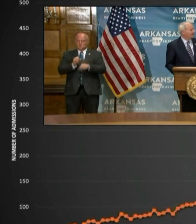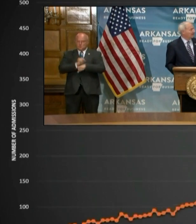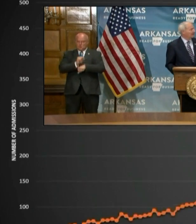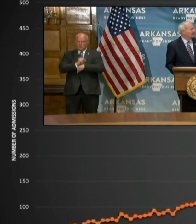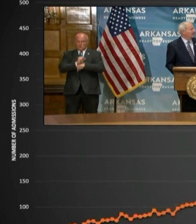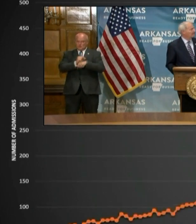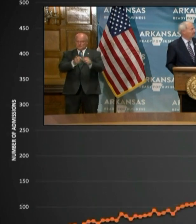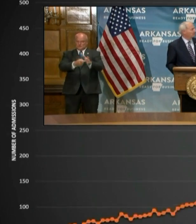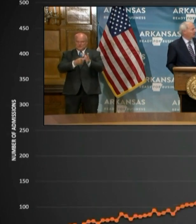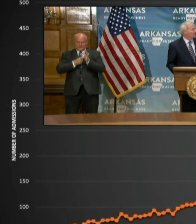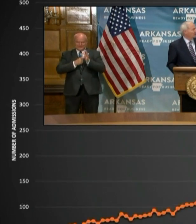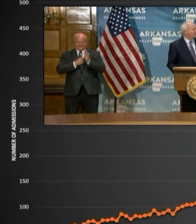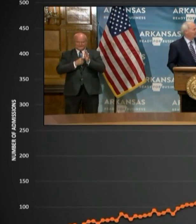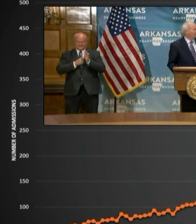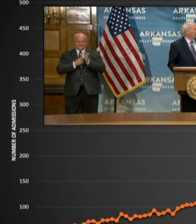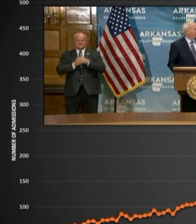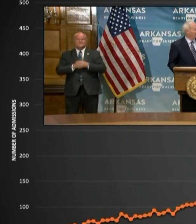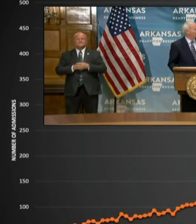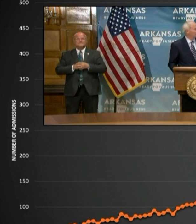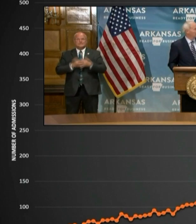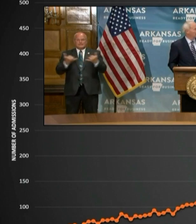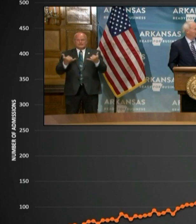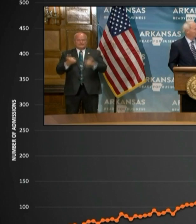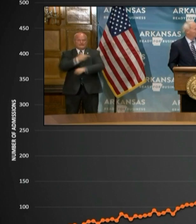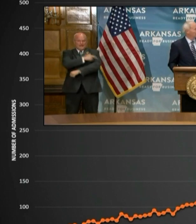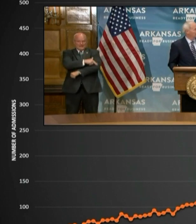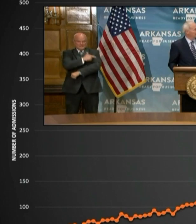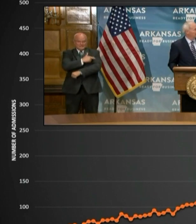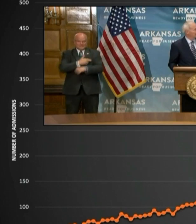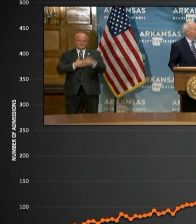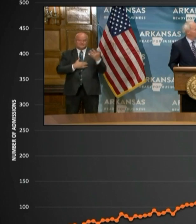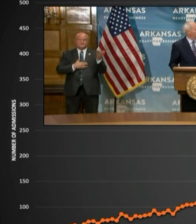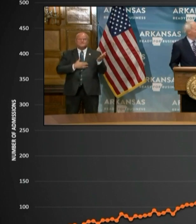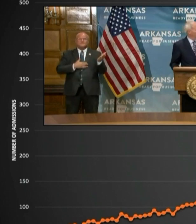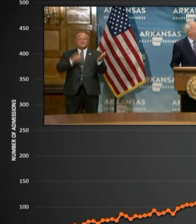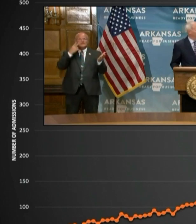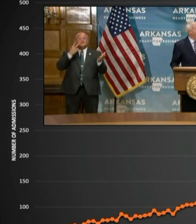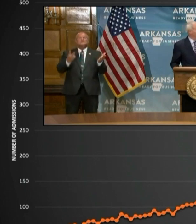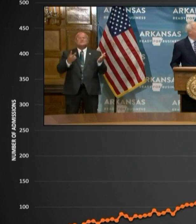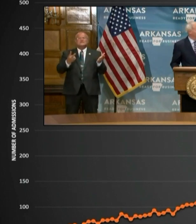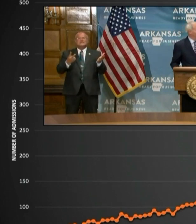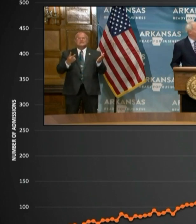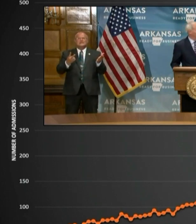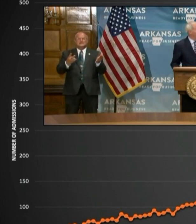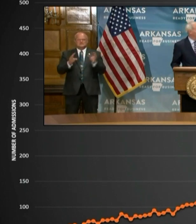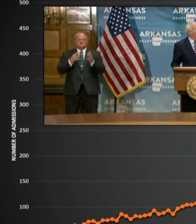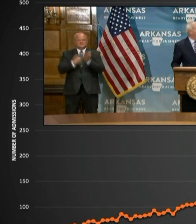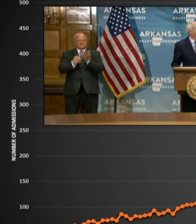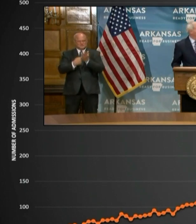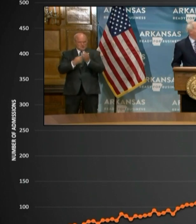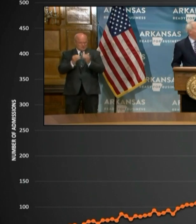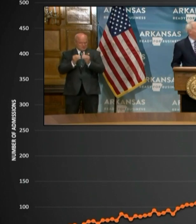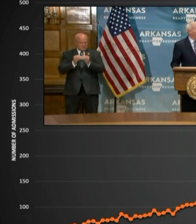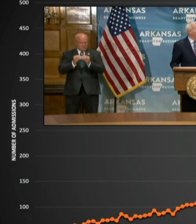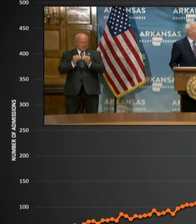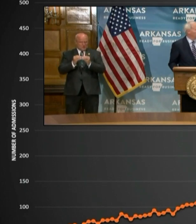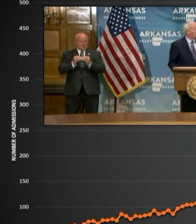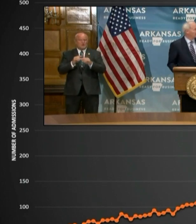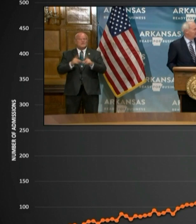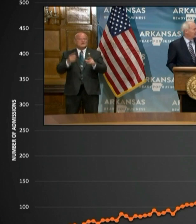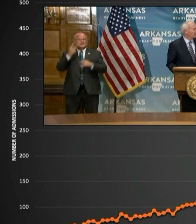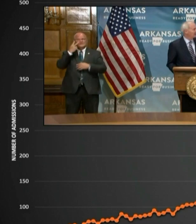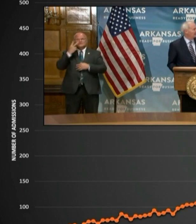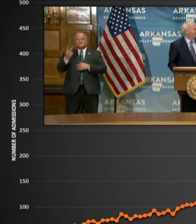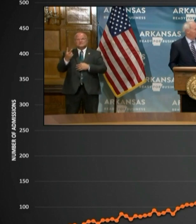do. And then the number of currently hospitalized, you see, and we're going to spend a little more time on this, but you